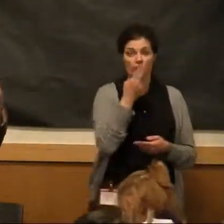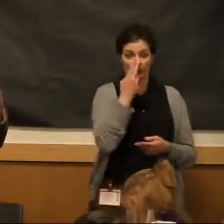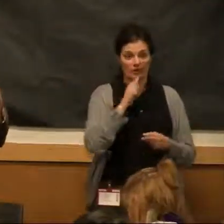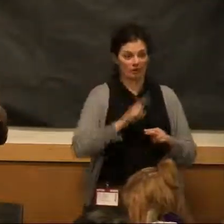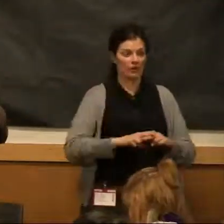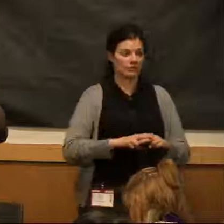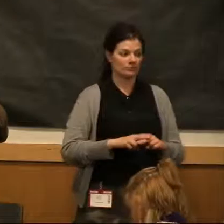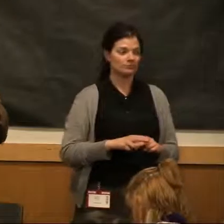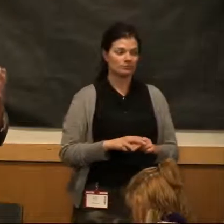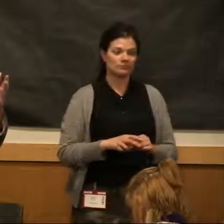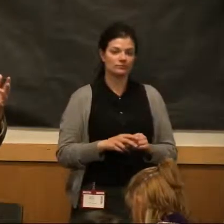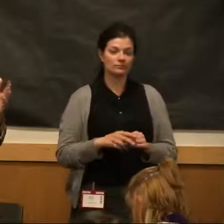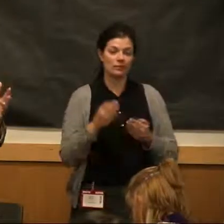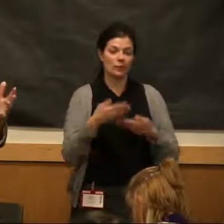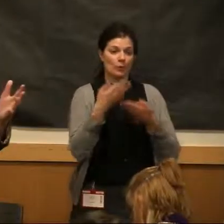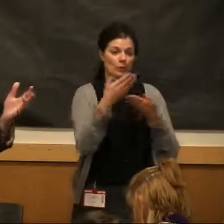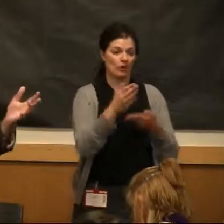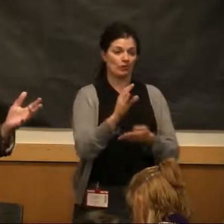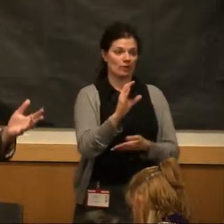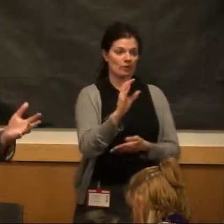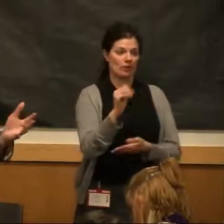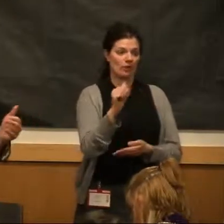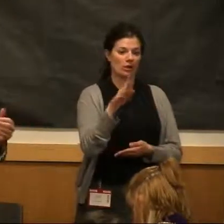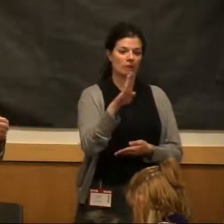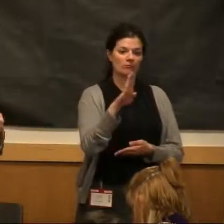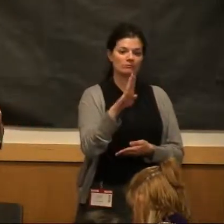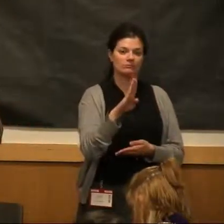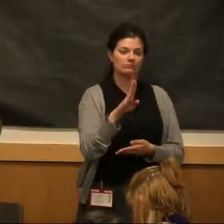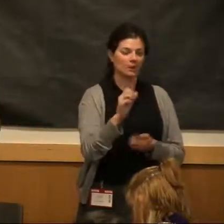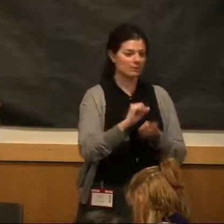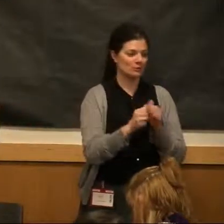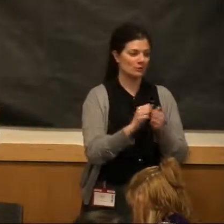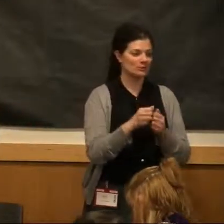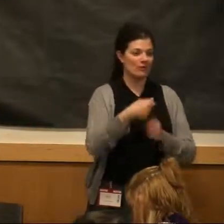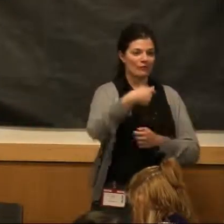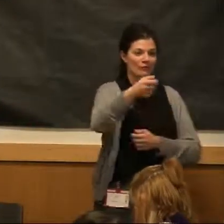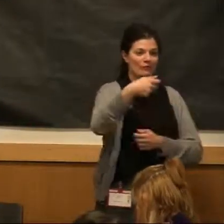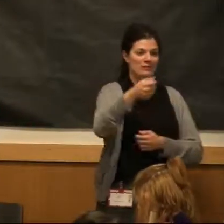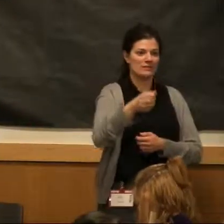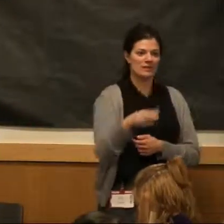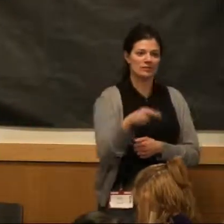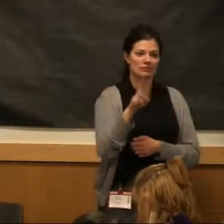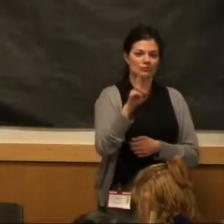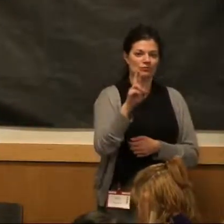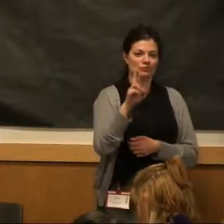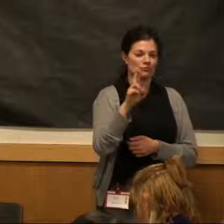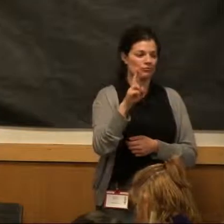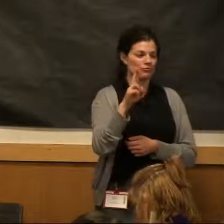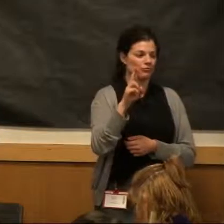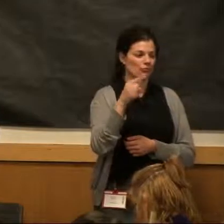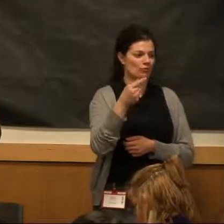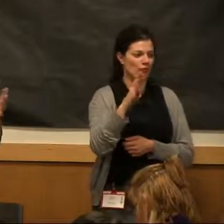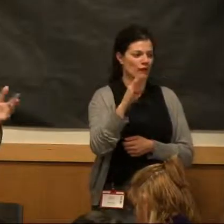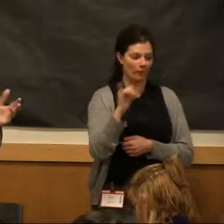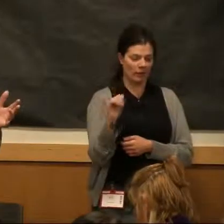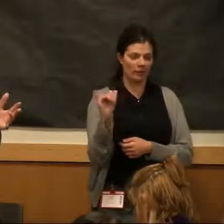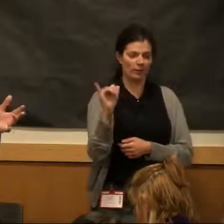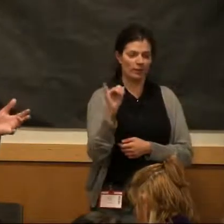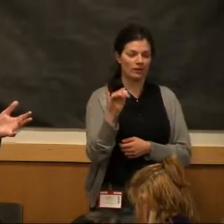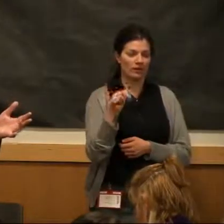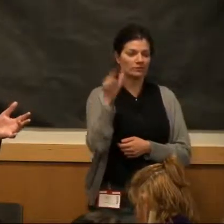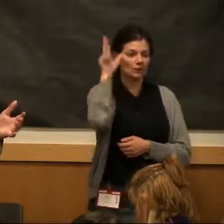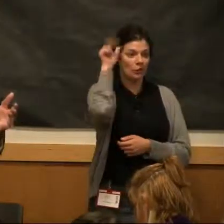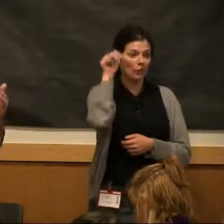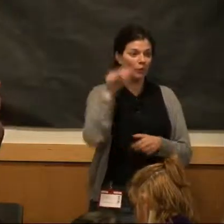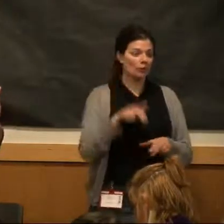College, we offer club sports in ultimate frisbee, in rugby, in horse riding